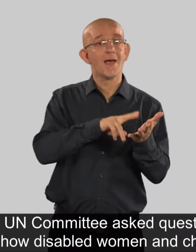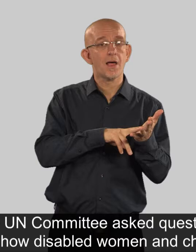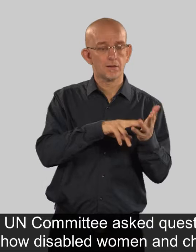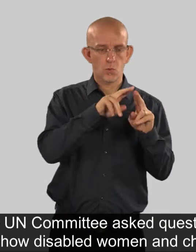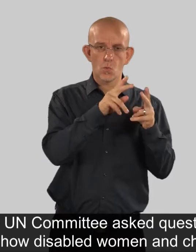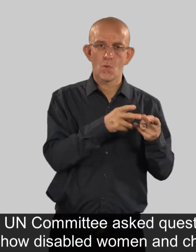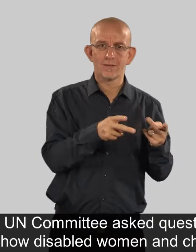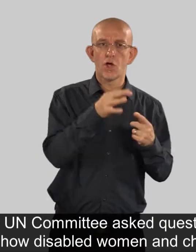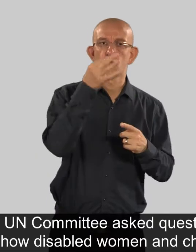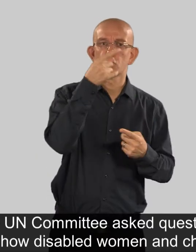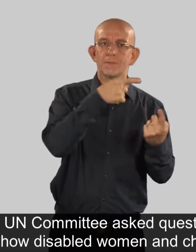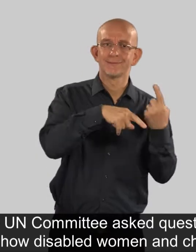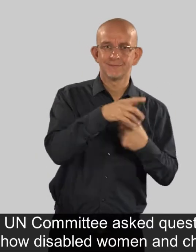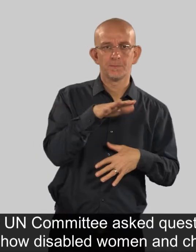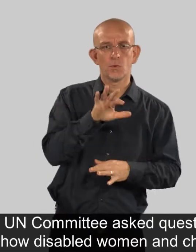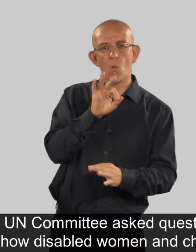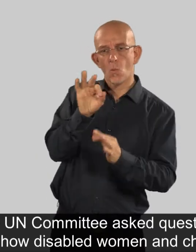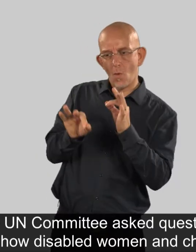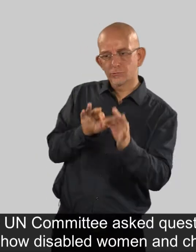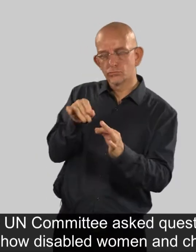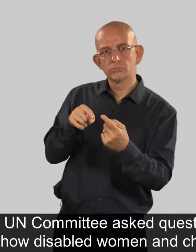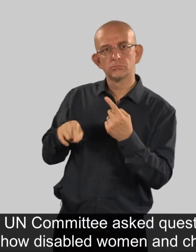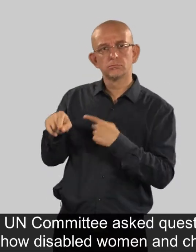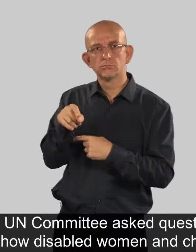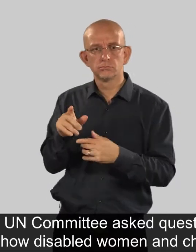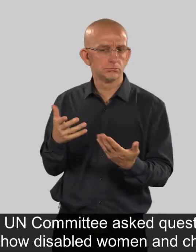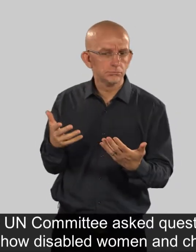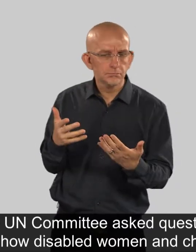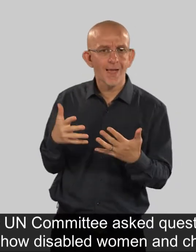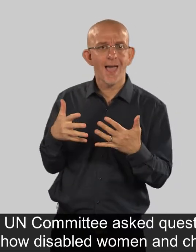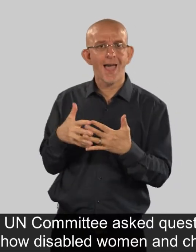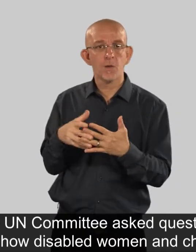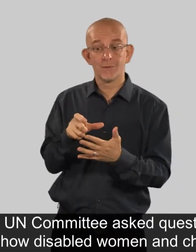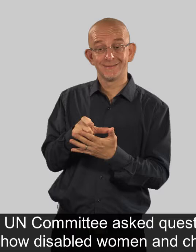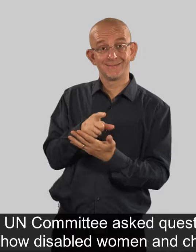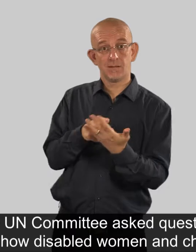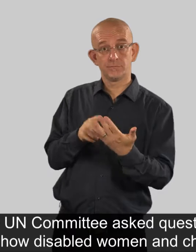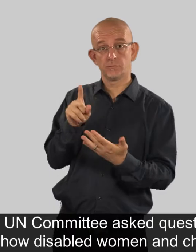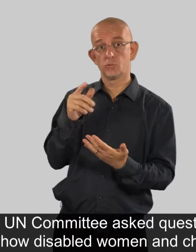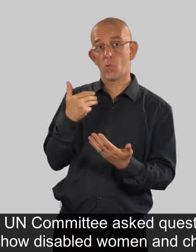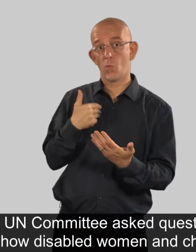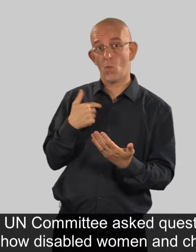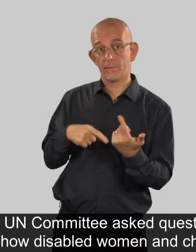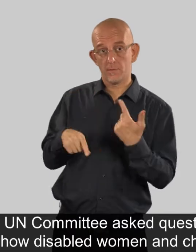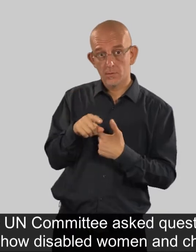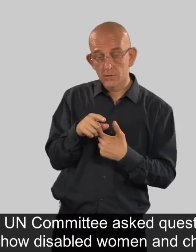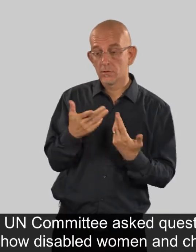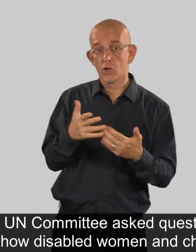The UN Committee asked questions about how disabled women and children